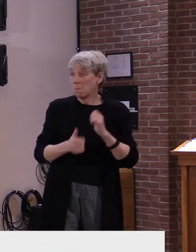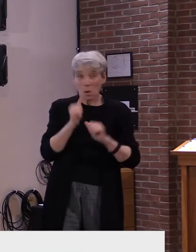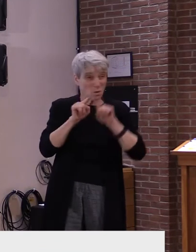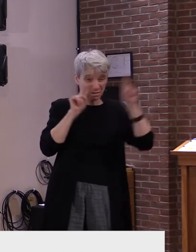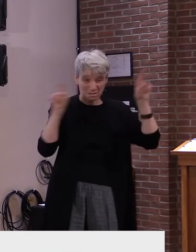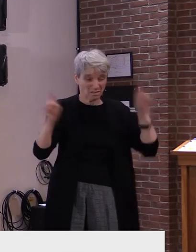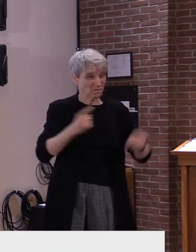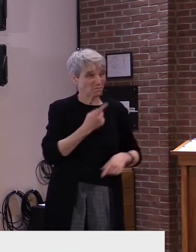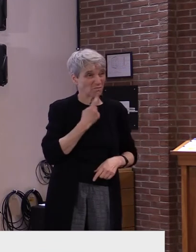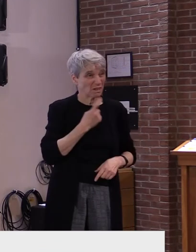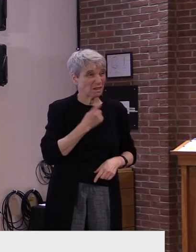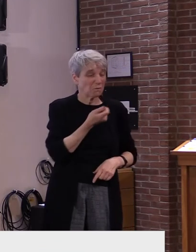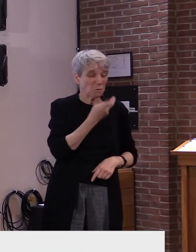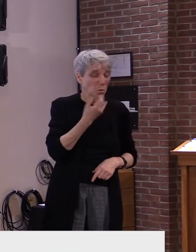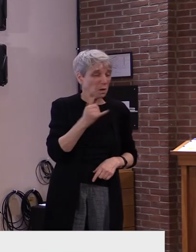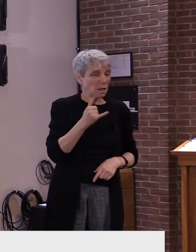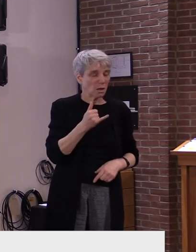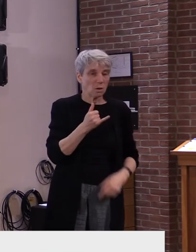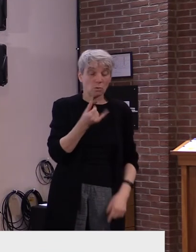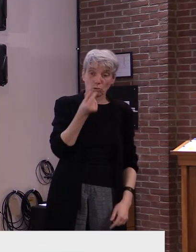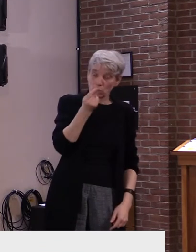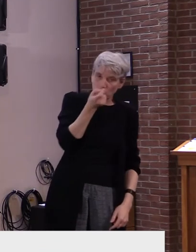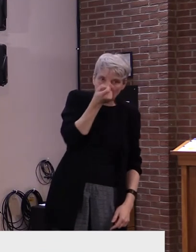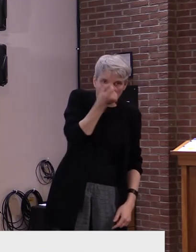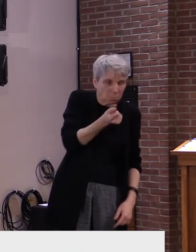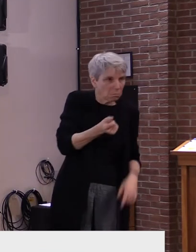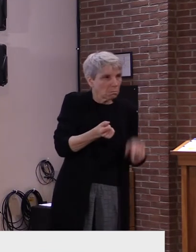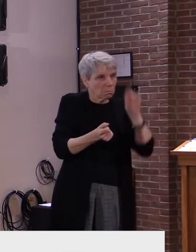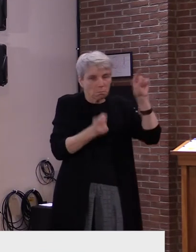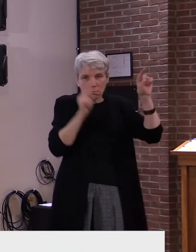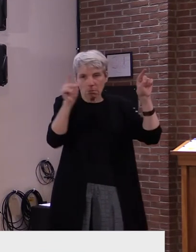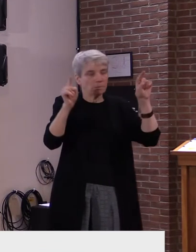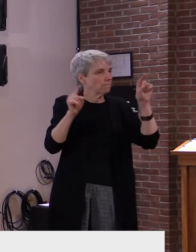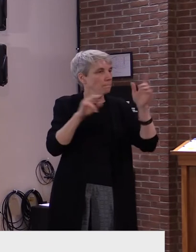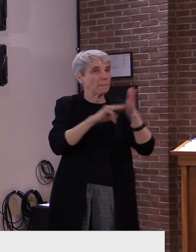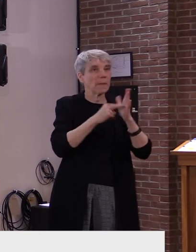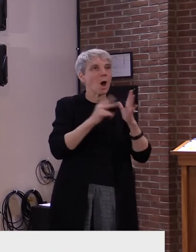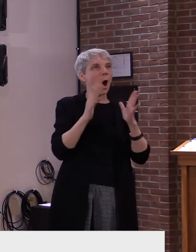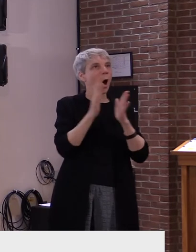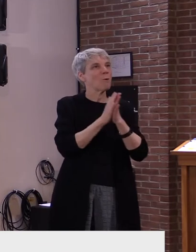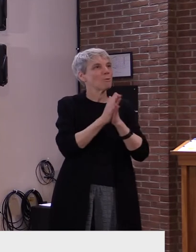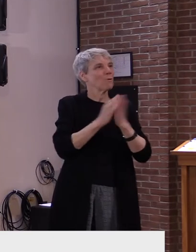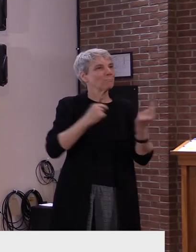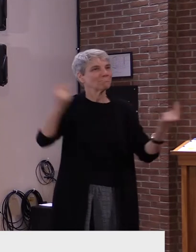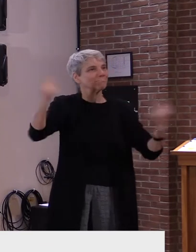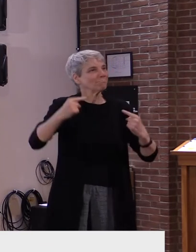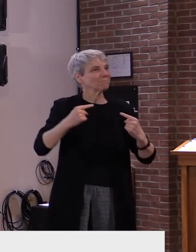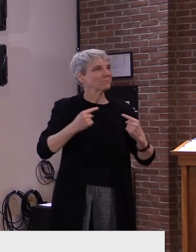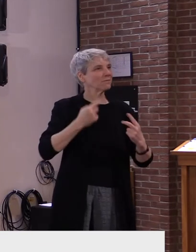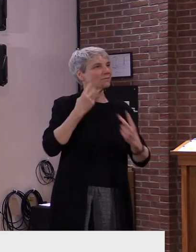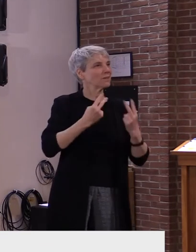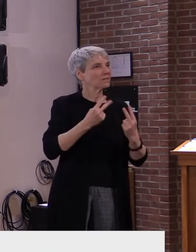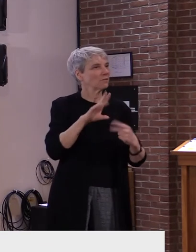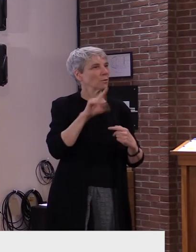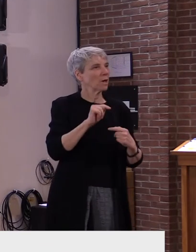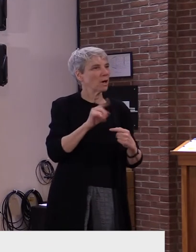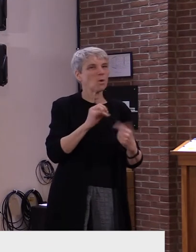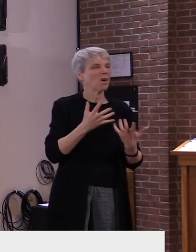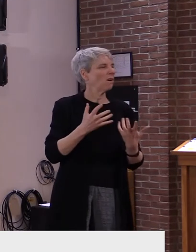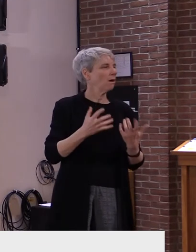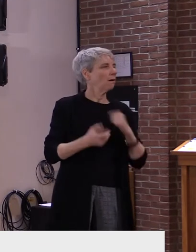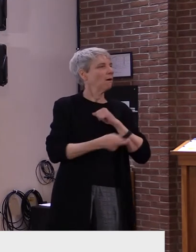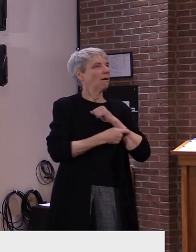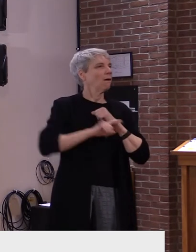i think it's important to send a strong message to anyone coming to vermont or vermonters looking to leave the state in return that a